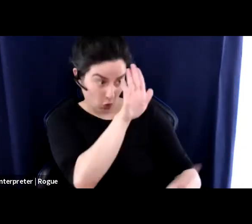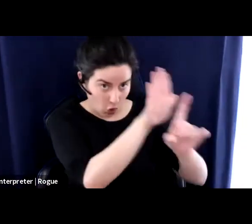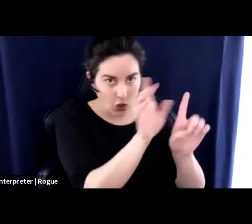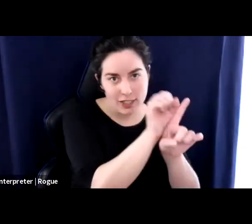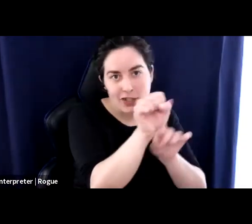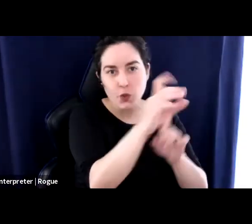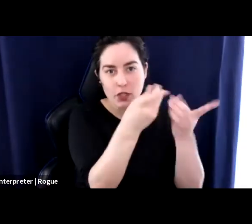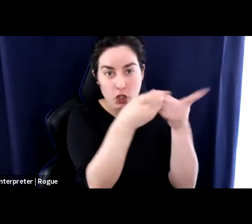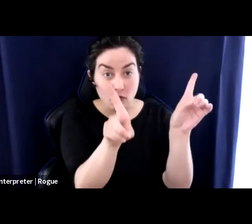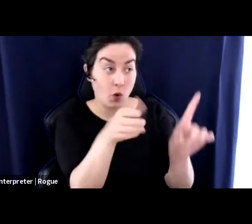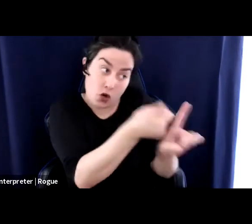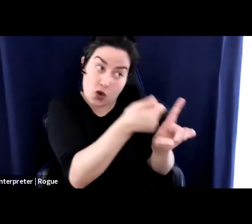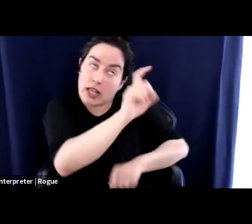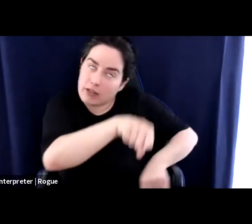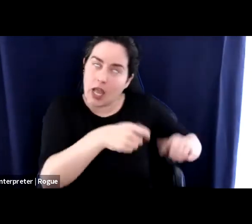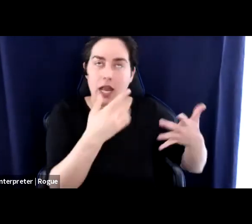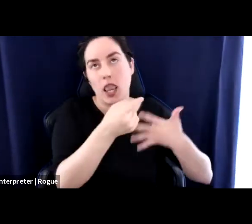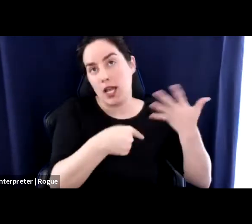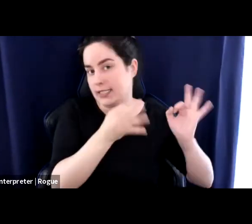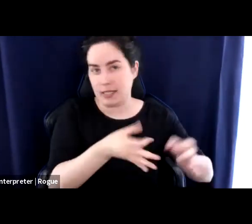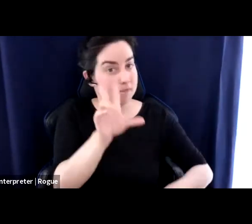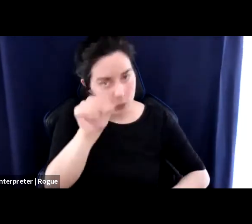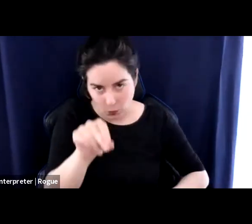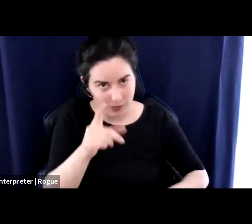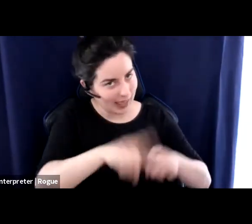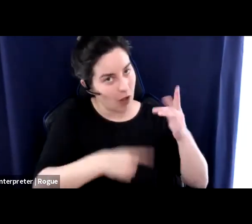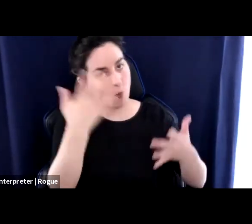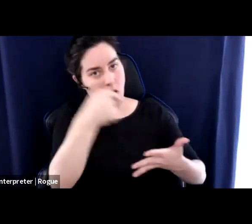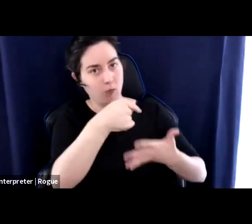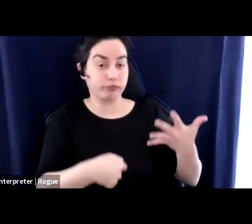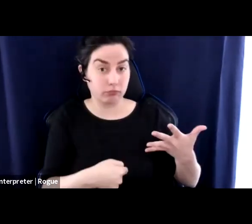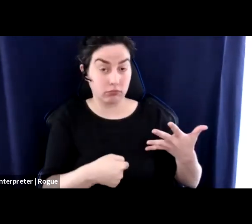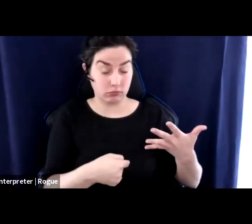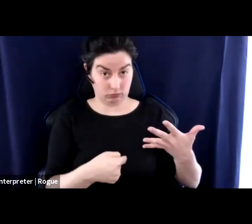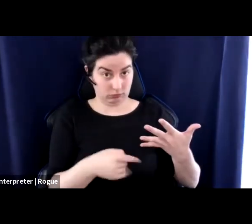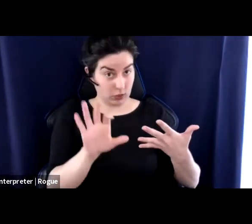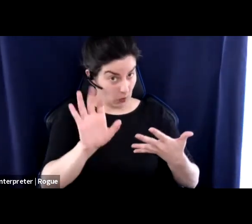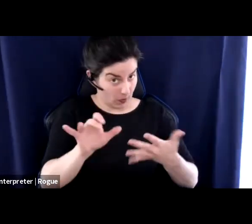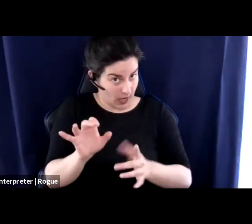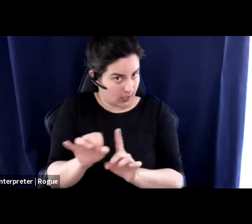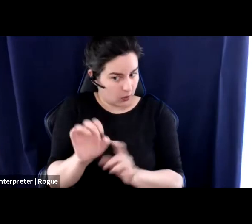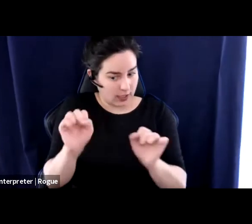directing her own case. And that can lead to all kinds of